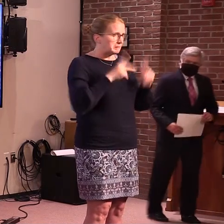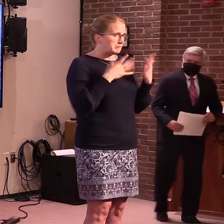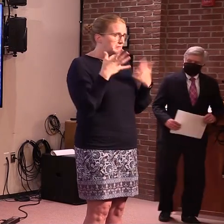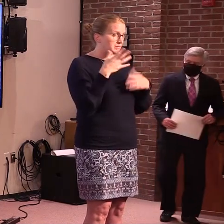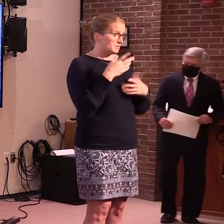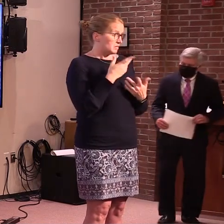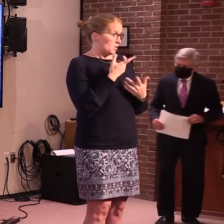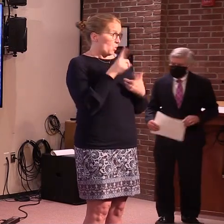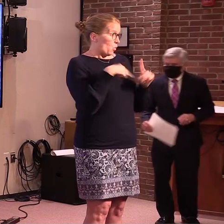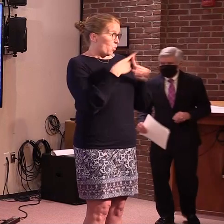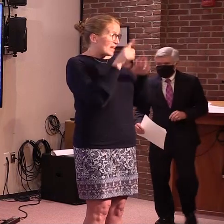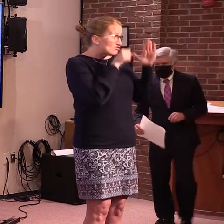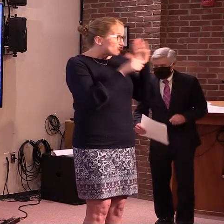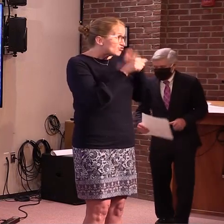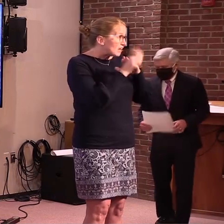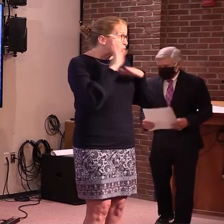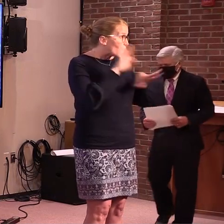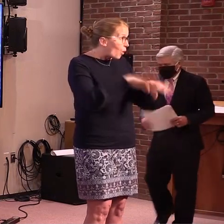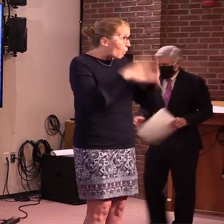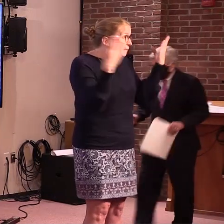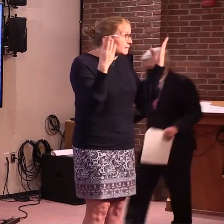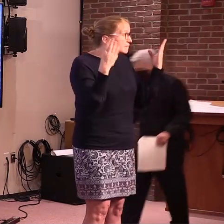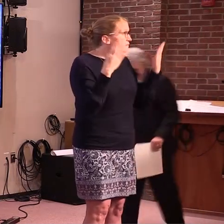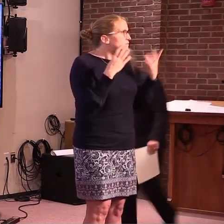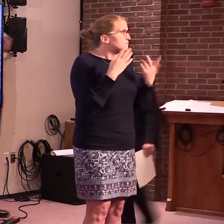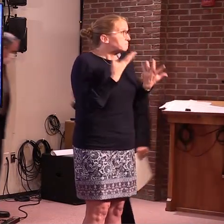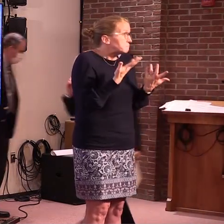Is that something that is weeks or months away?